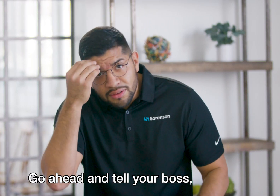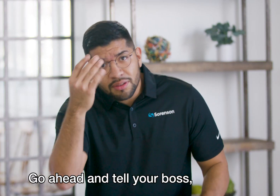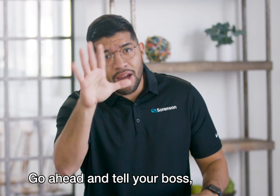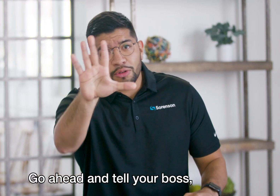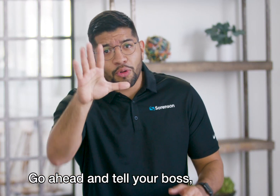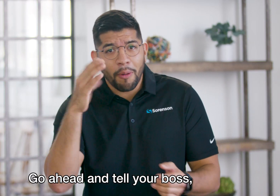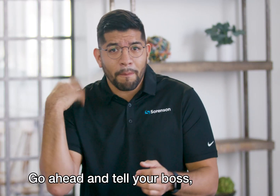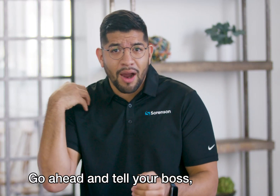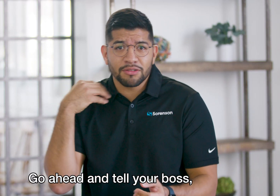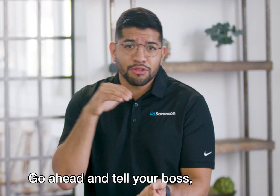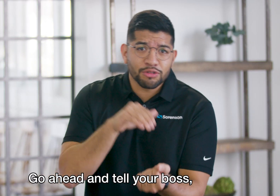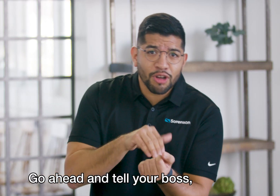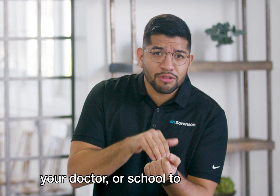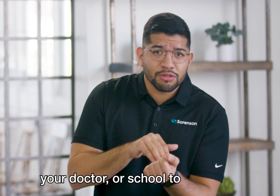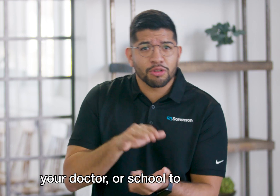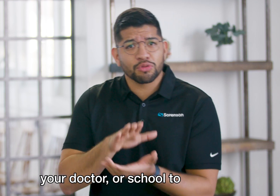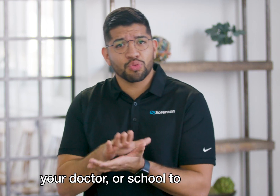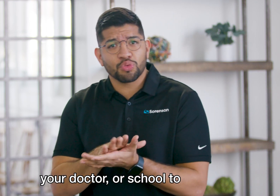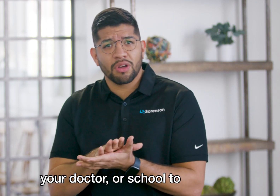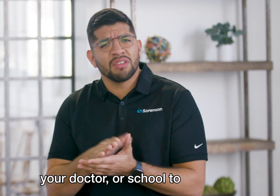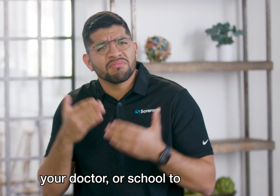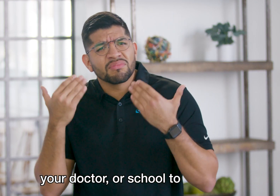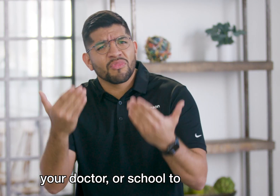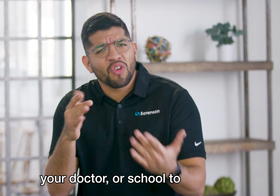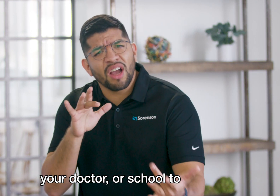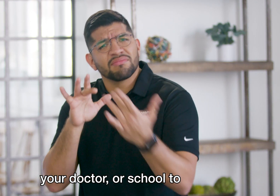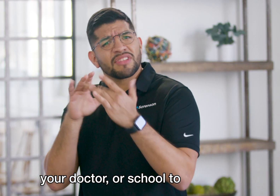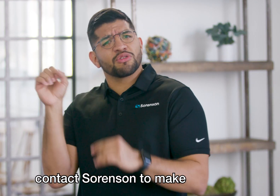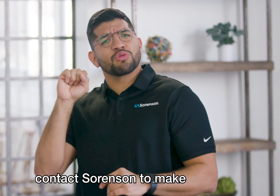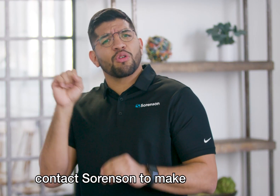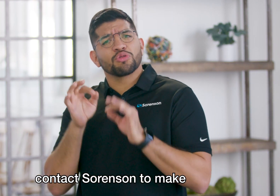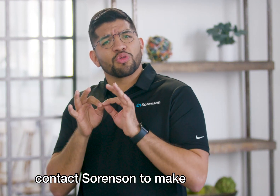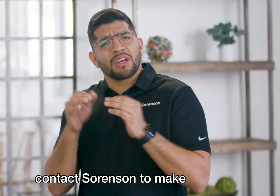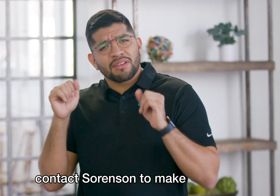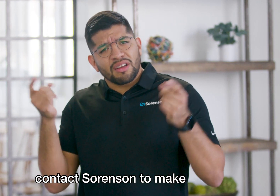boss, your doctor, or school to contact Sorenson to make interpreting arrangements.